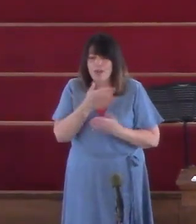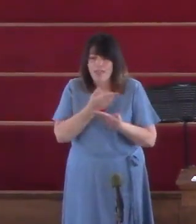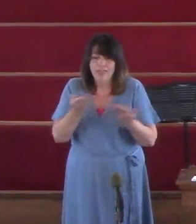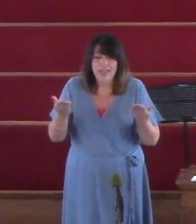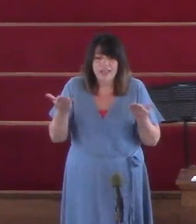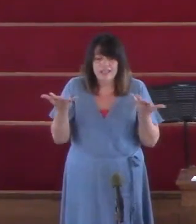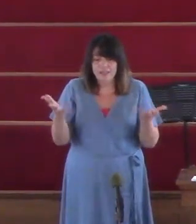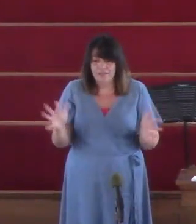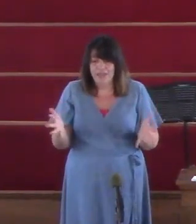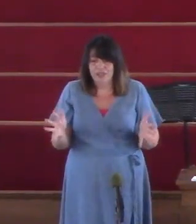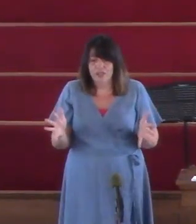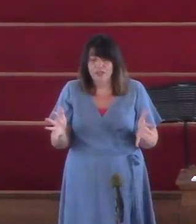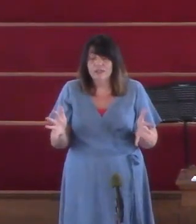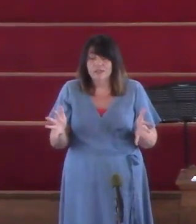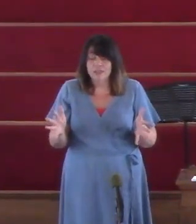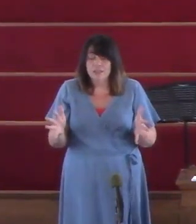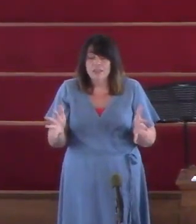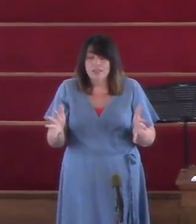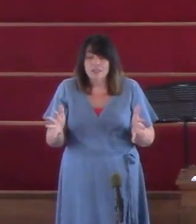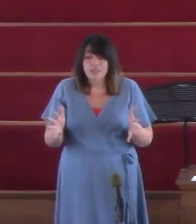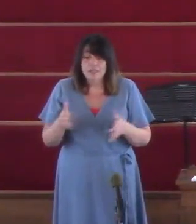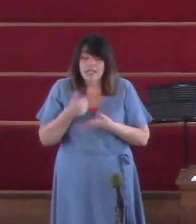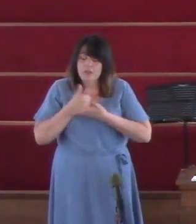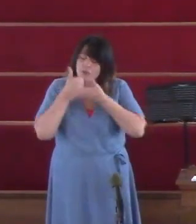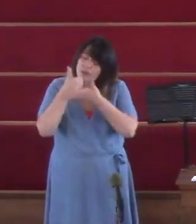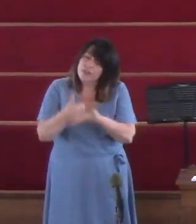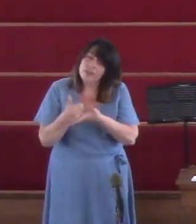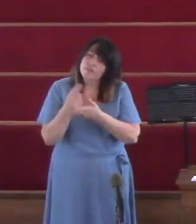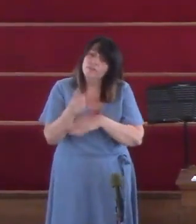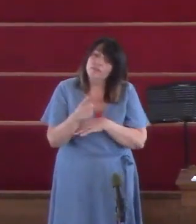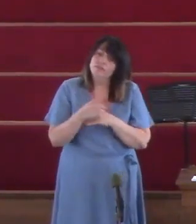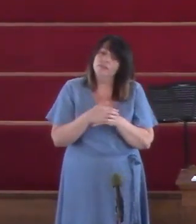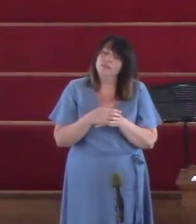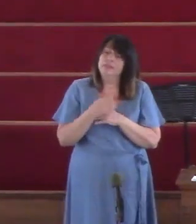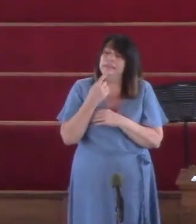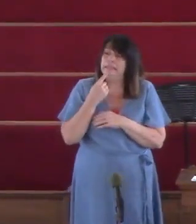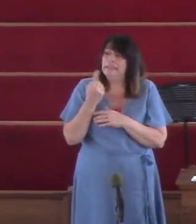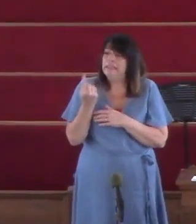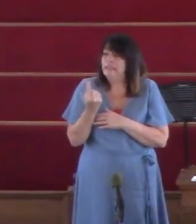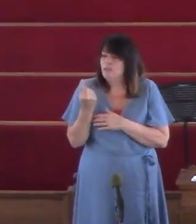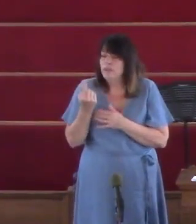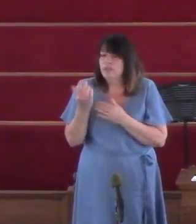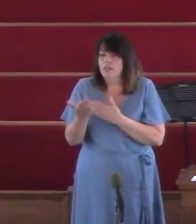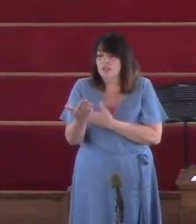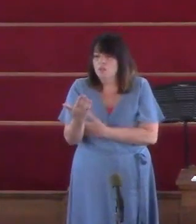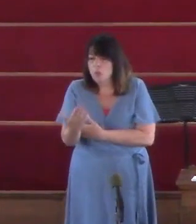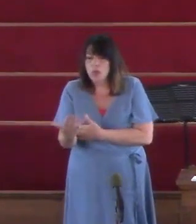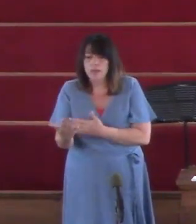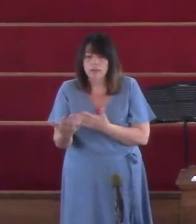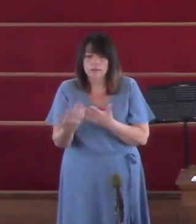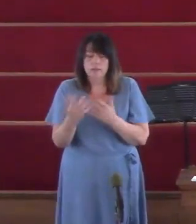said something that will help you, my friend, I pray that